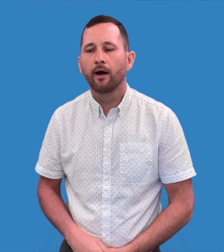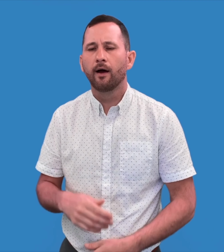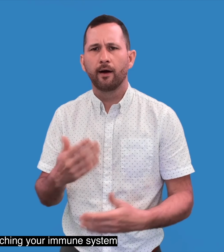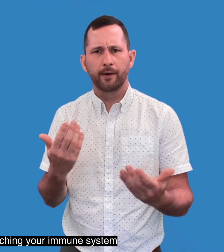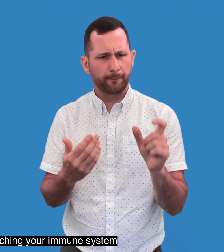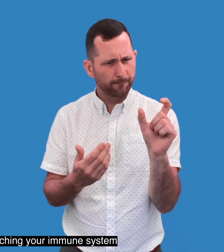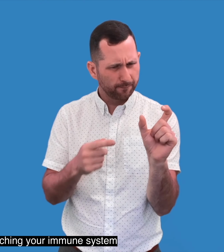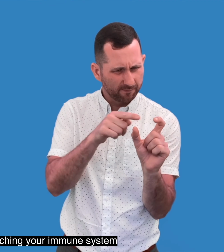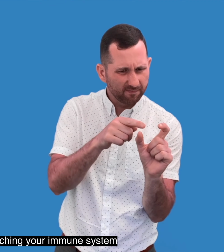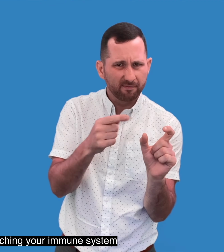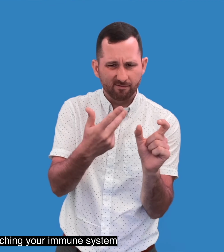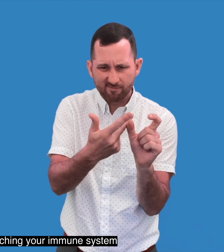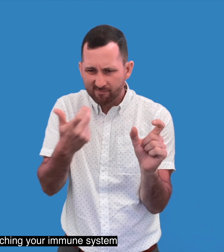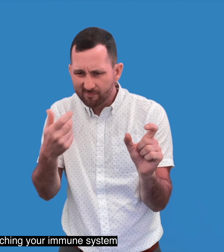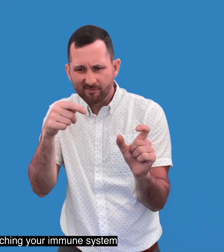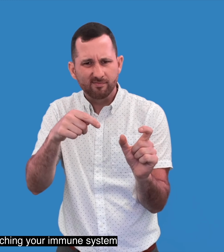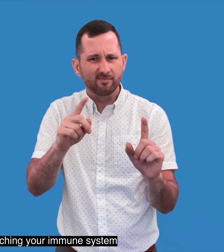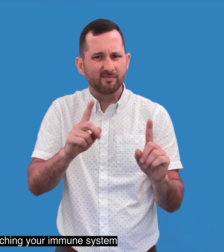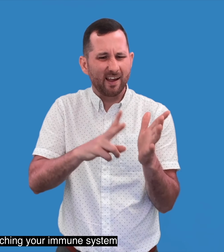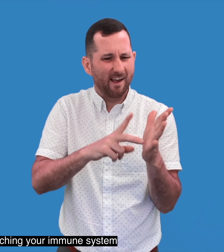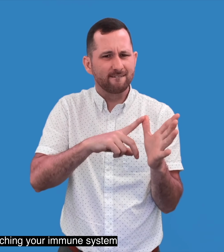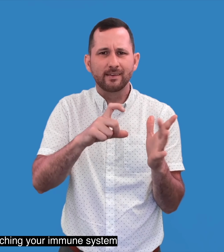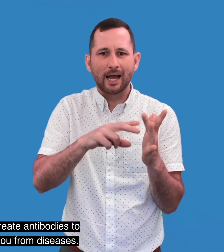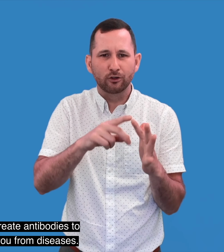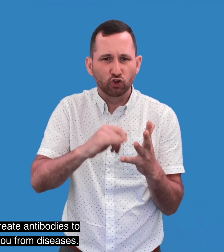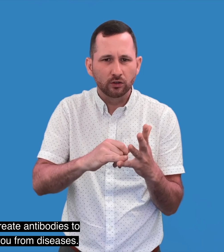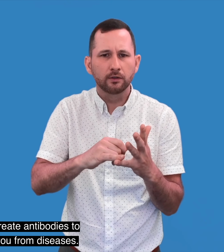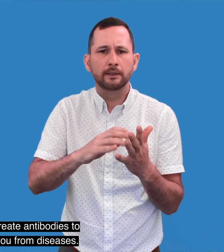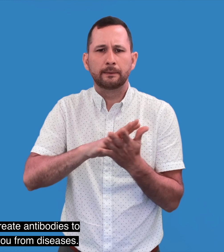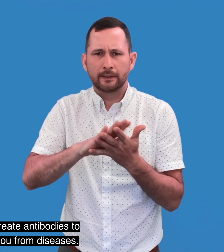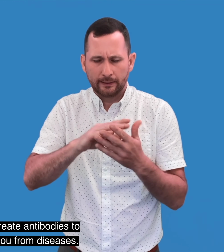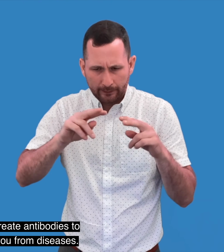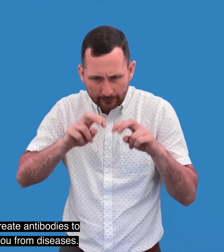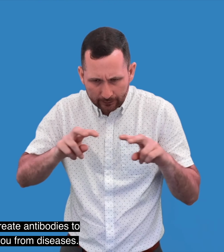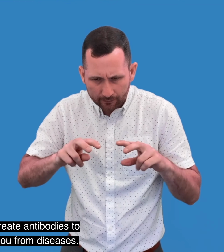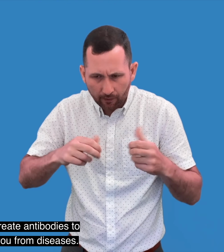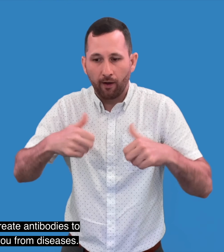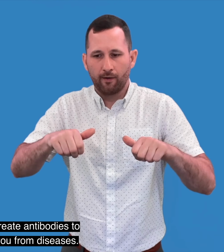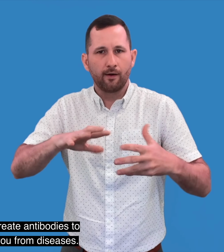They work by teaching your immune system how to create antibodies to